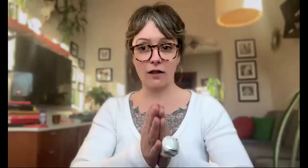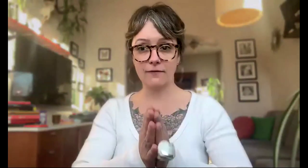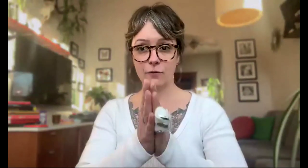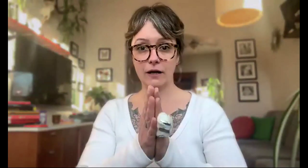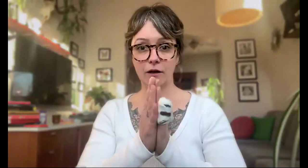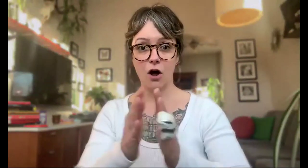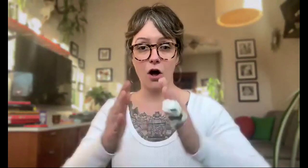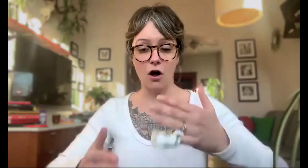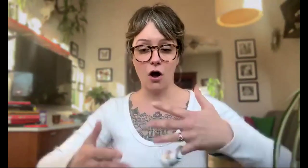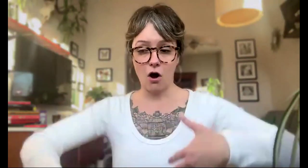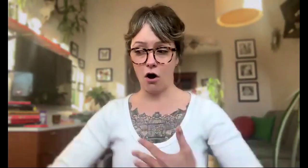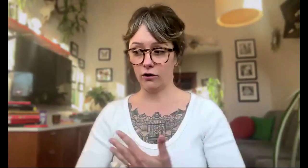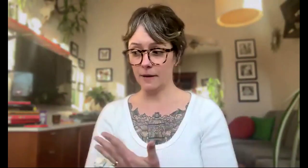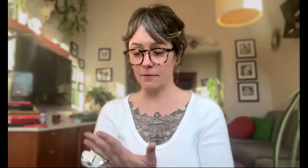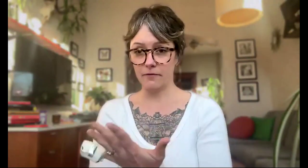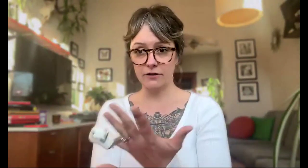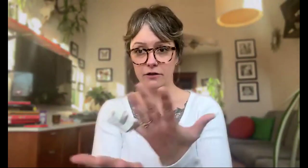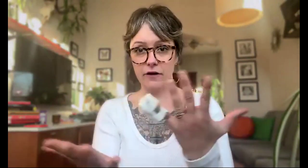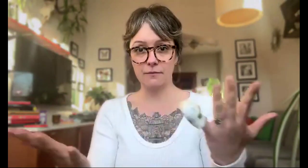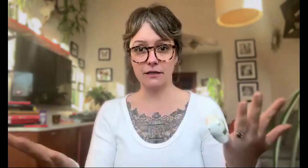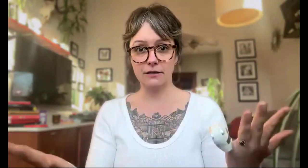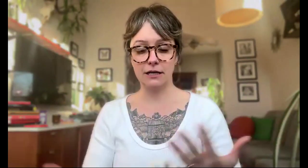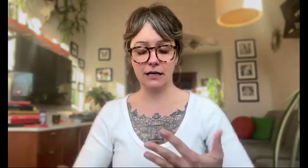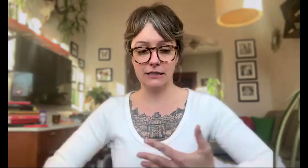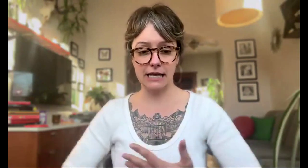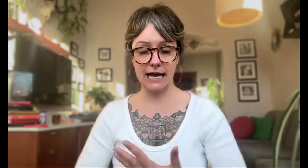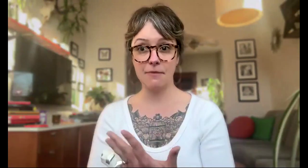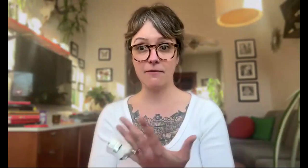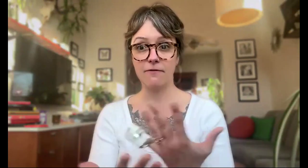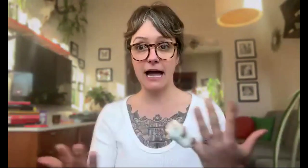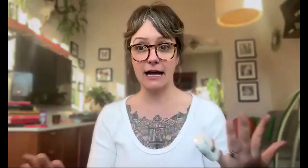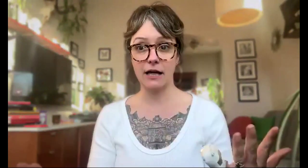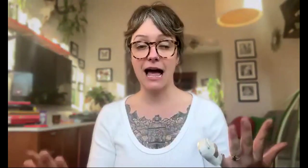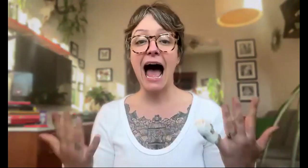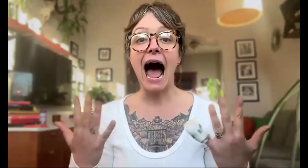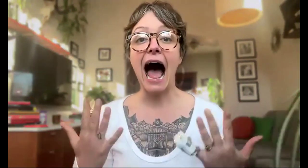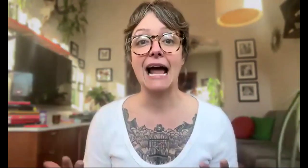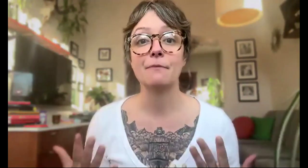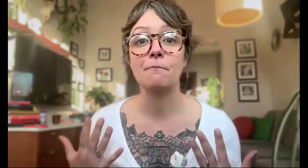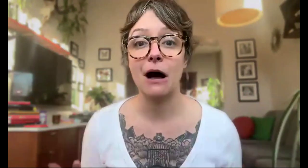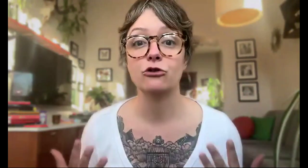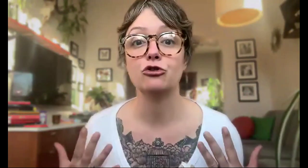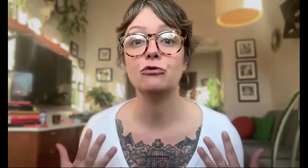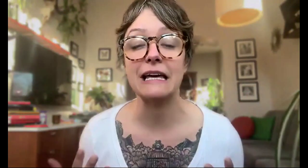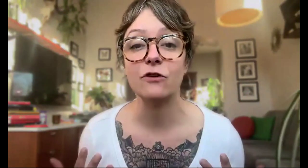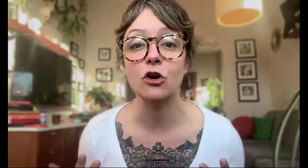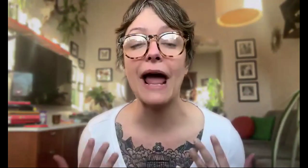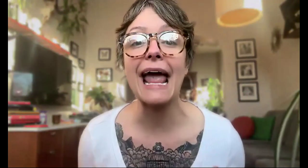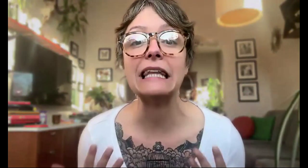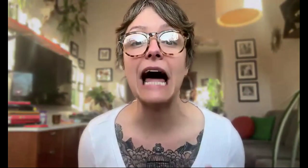recall, if you will, all of my professional development is like a buffet. I am about to give you a